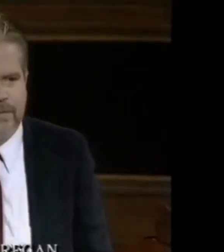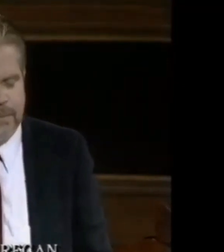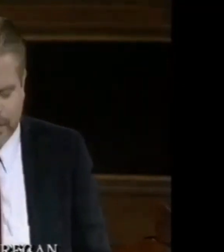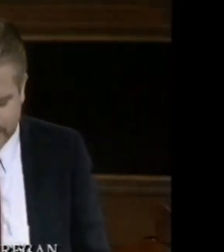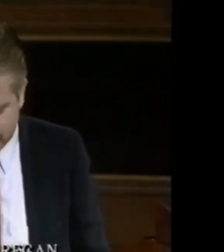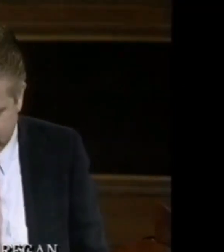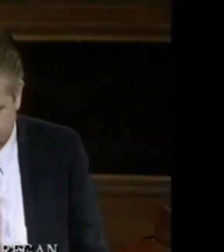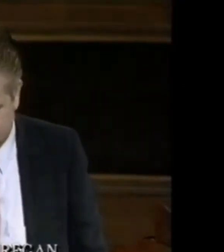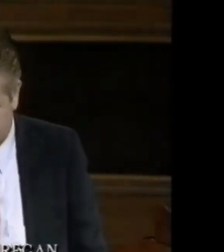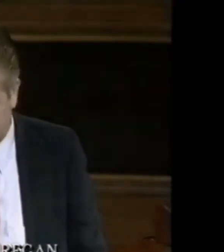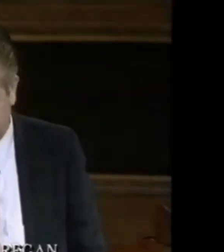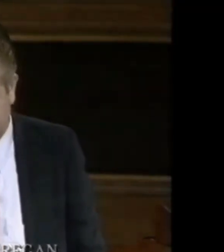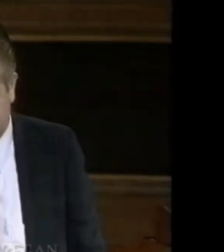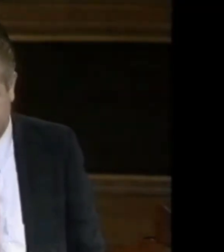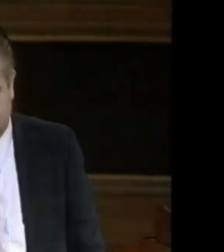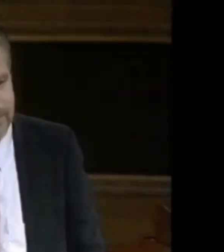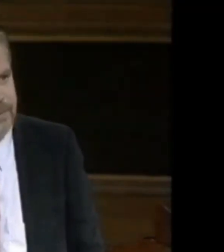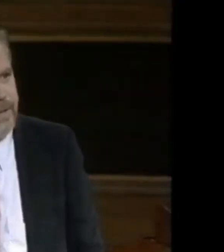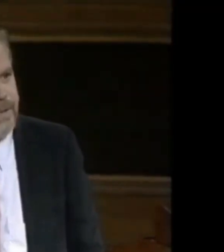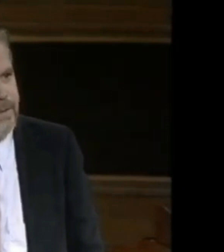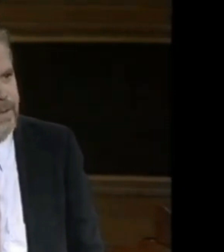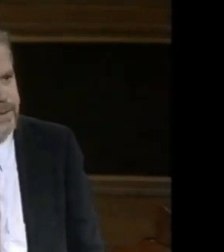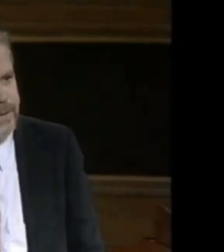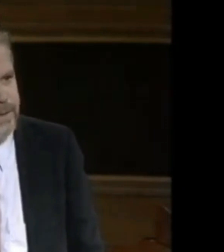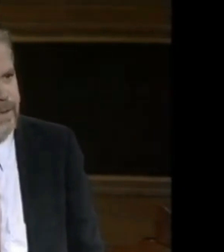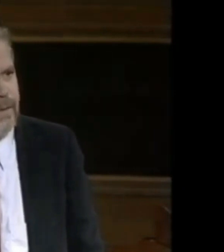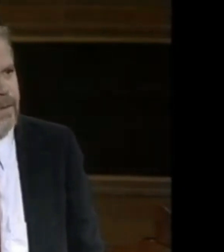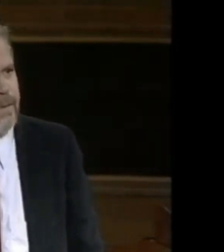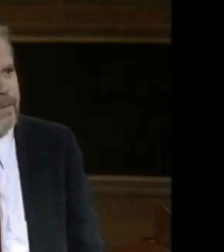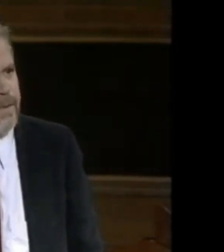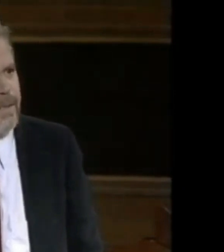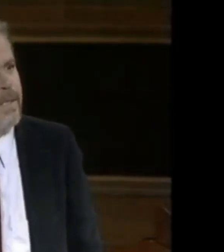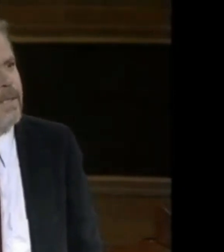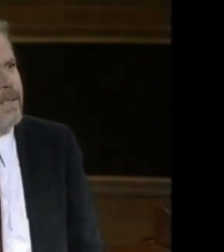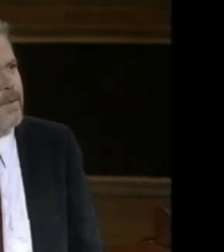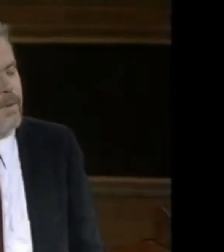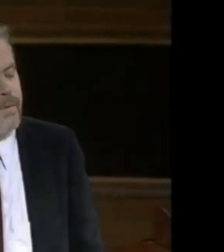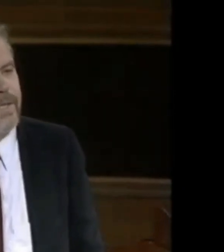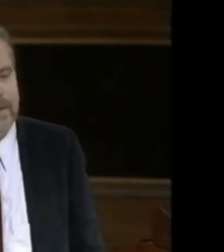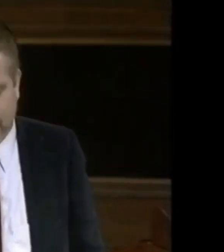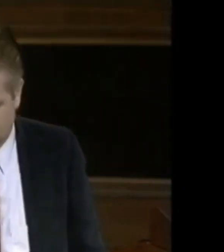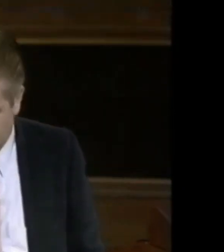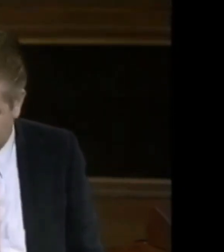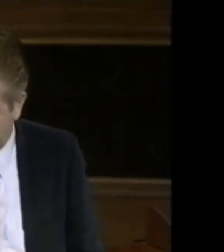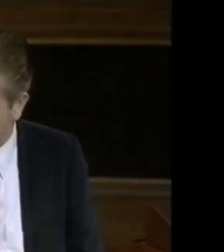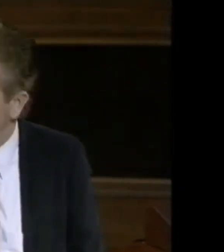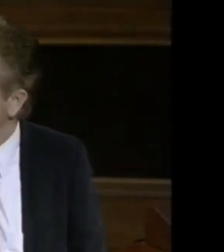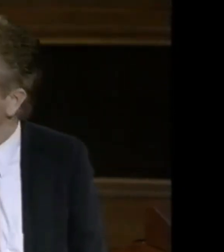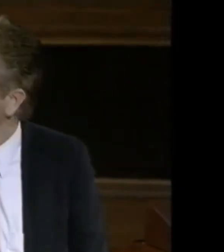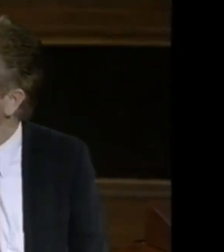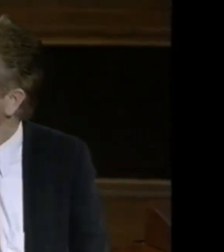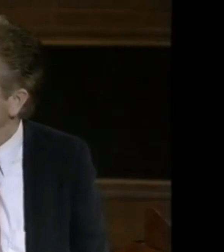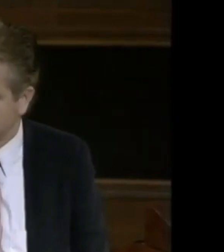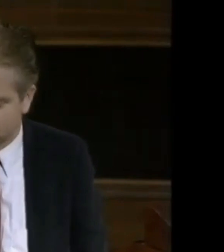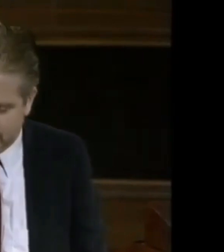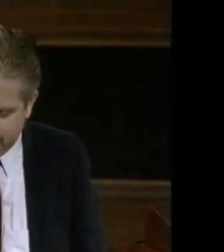that is of importance to them apart from their utility to us. They are not only in the world, they are aware of it and